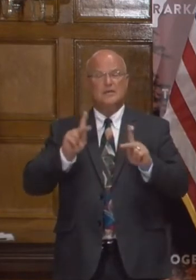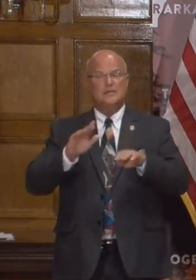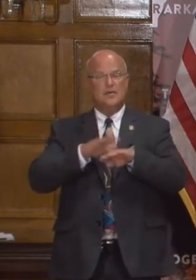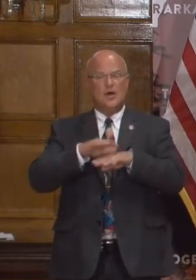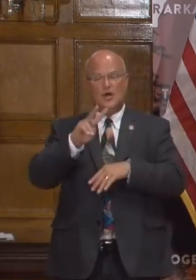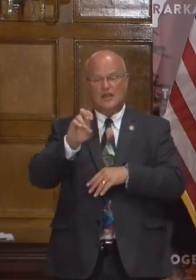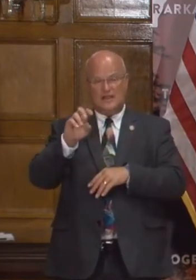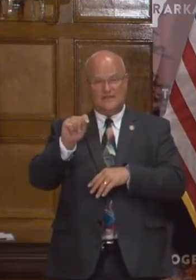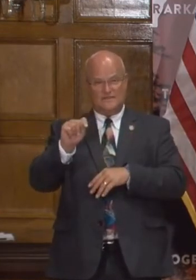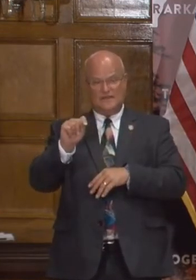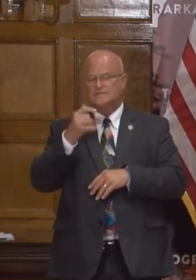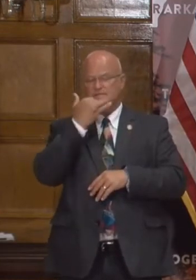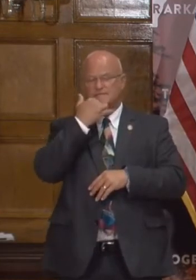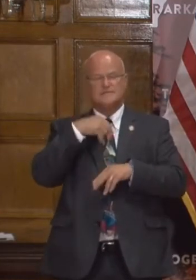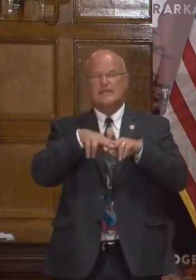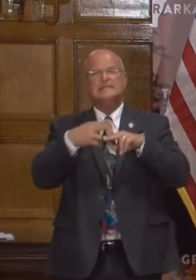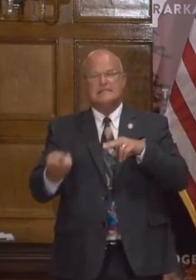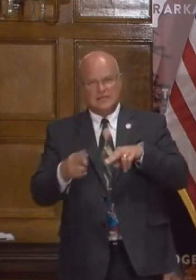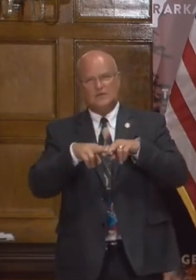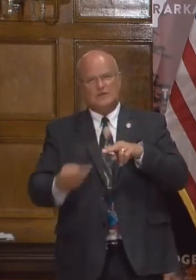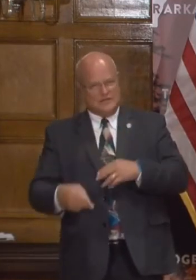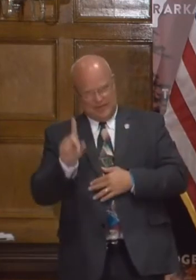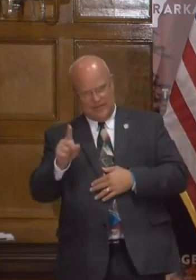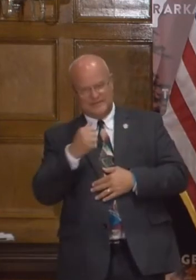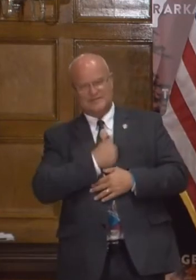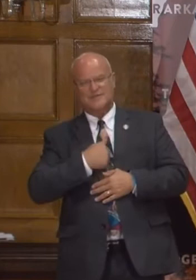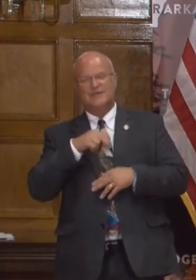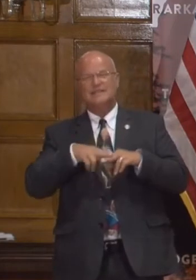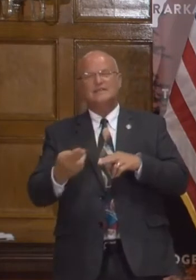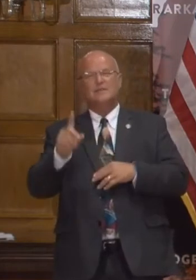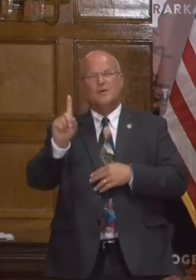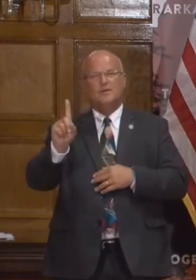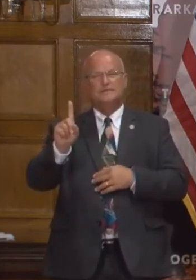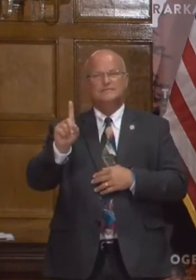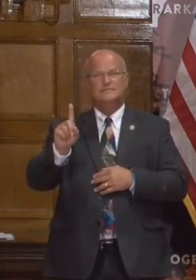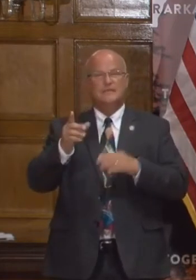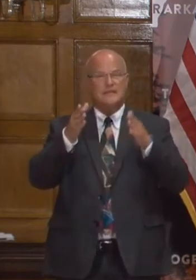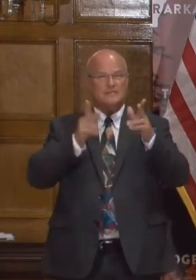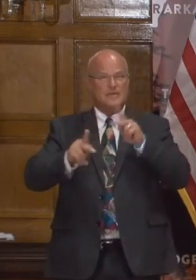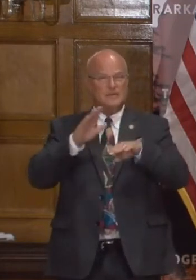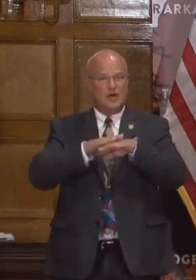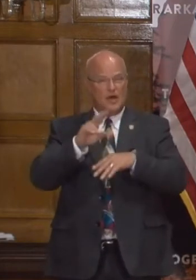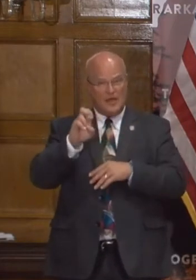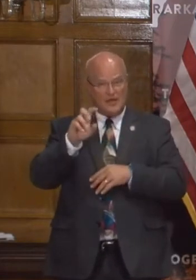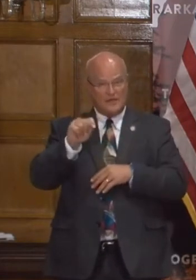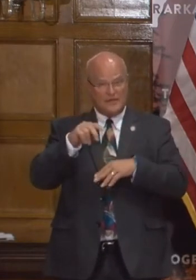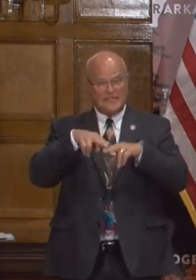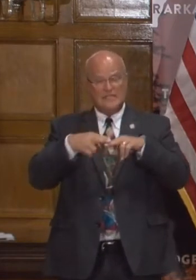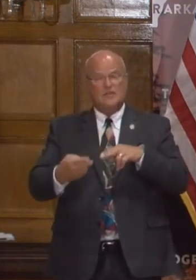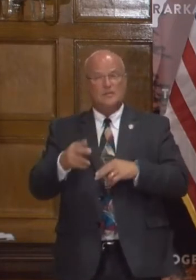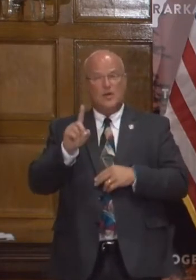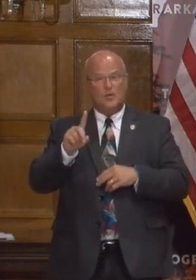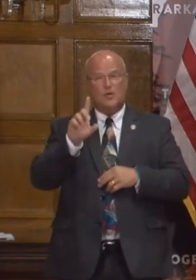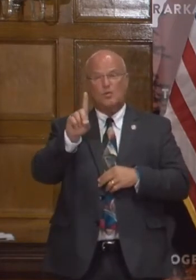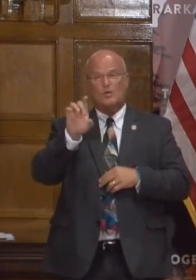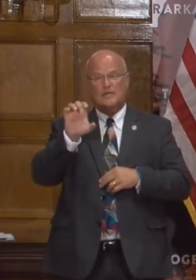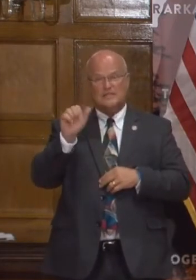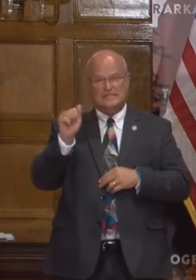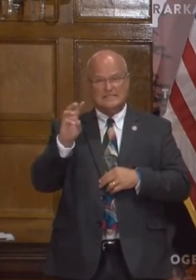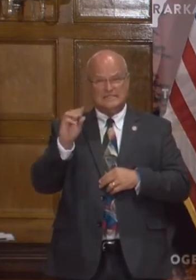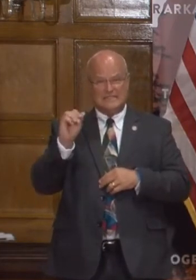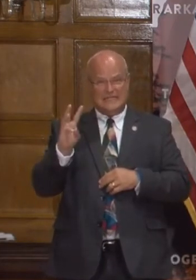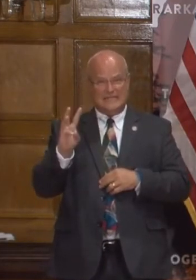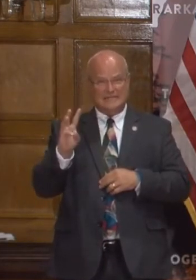ventilator decreased. That was decreased by 1. Individuals on a ventilator decreased by 1 to